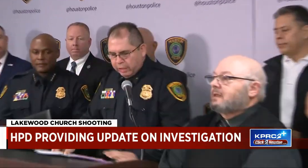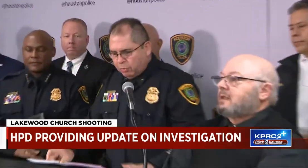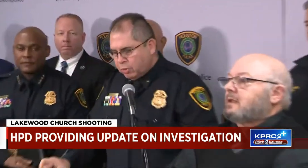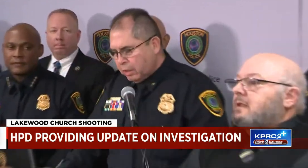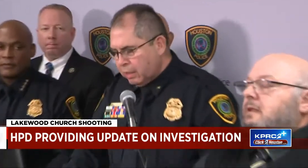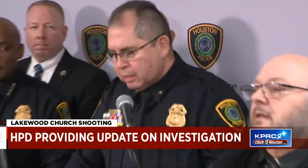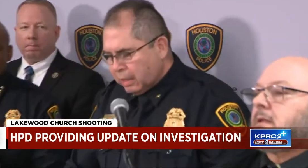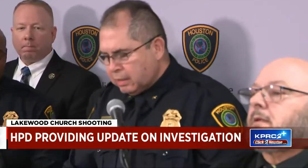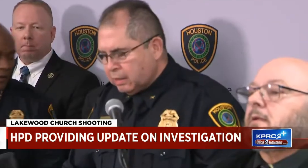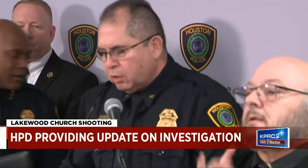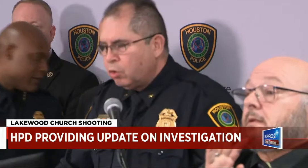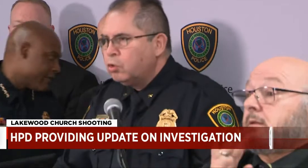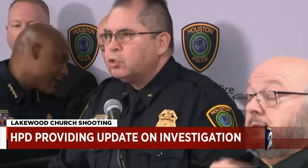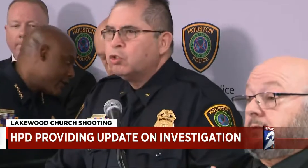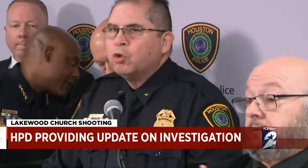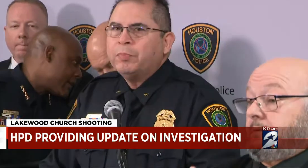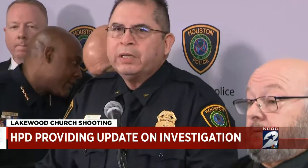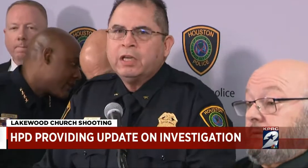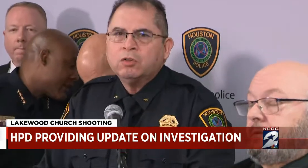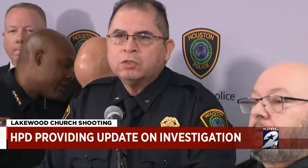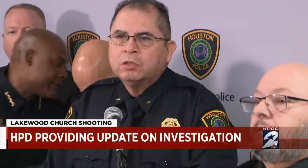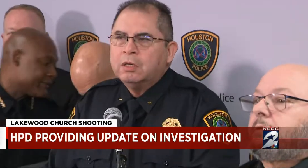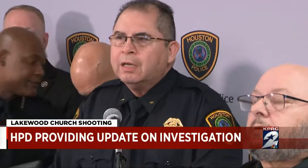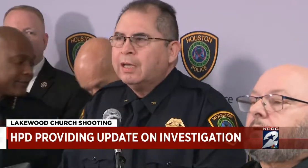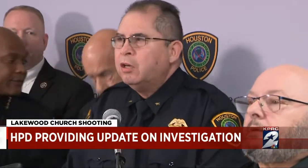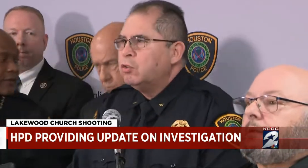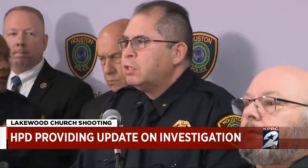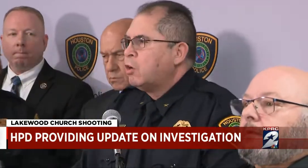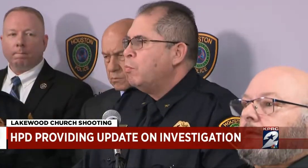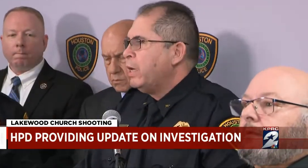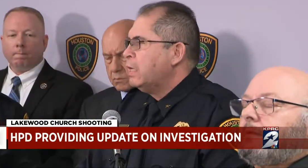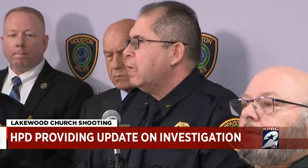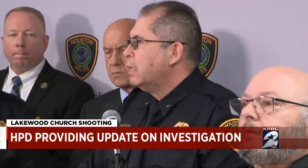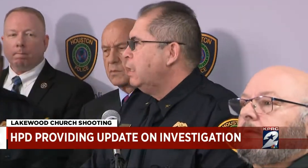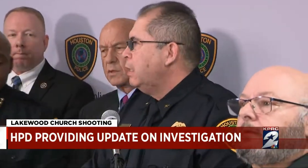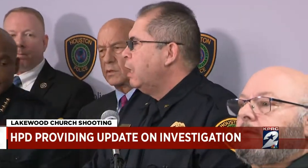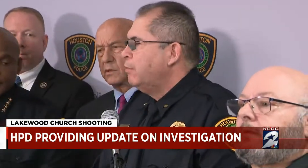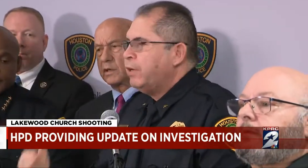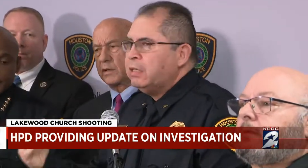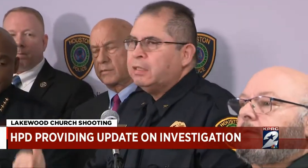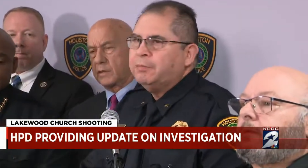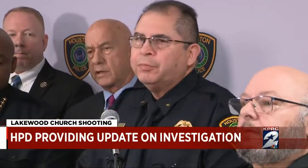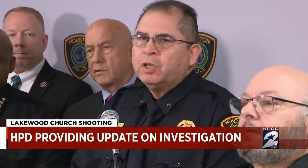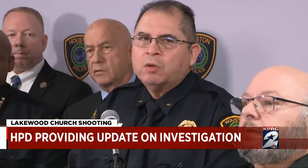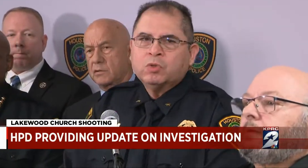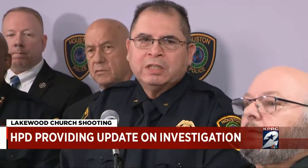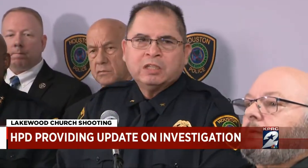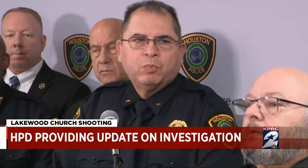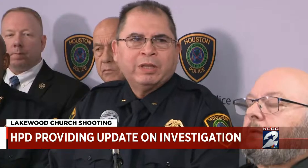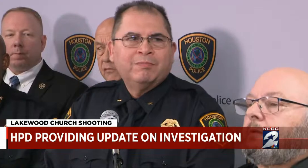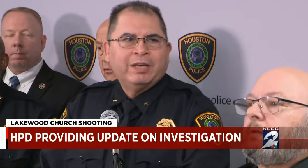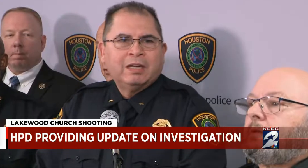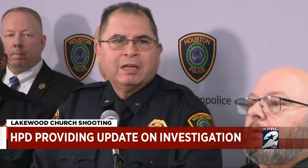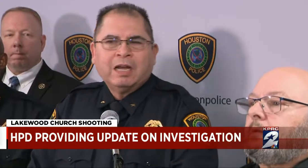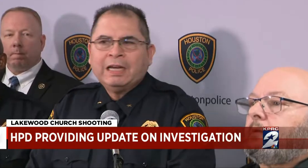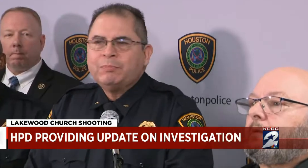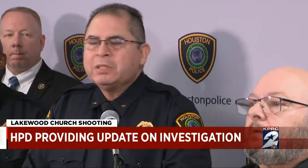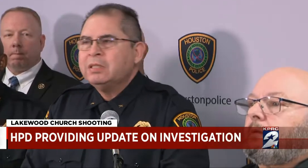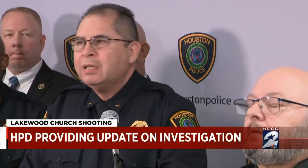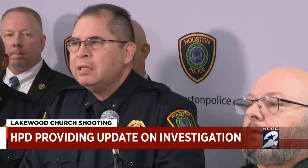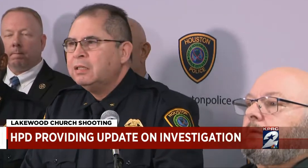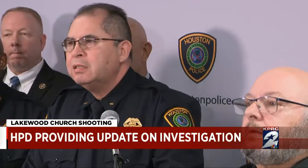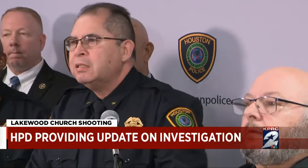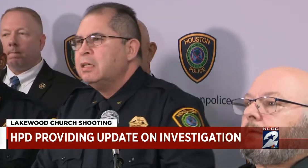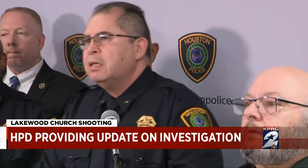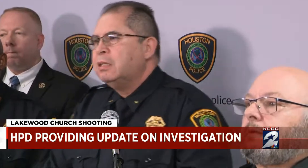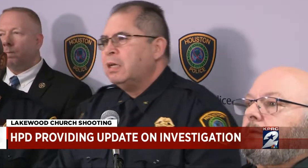Hoy queremos darle las gracias. And we've been listening to law enforcement go over the latest on the Lakewood Church shooting. Chief Finner